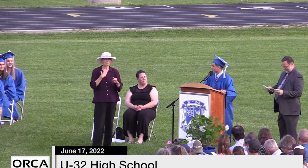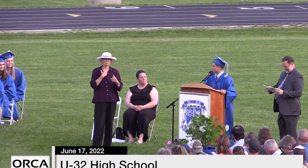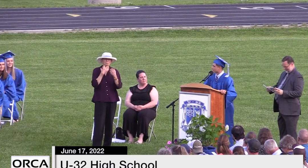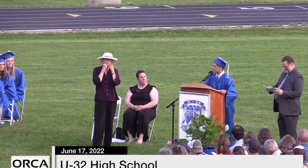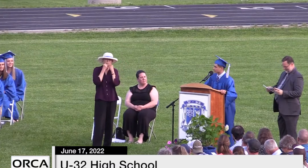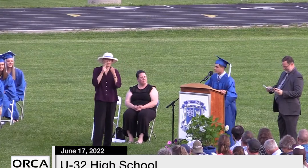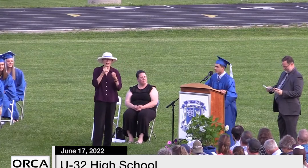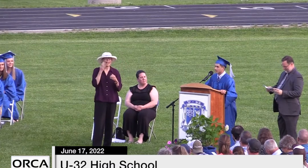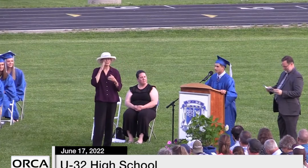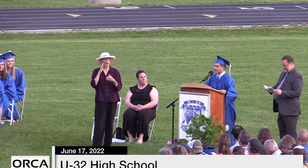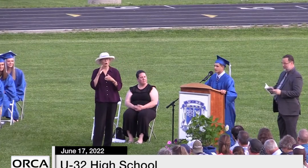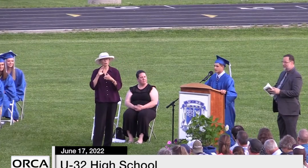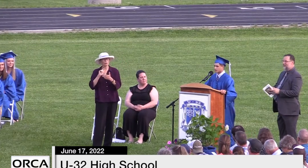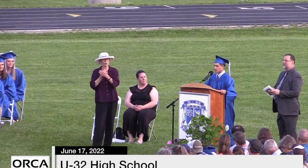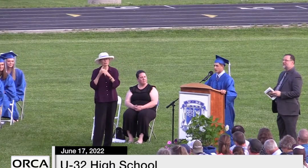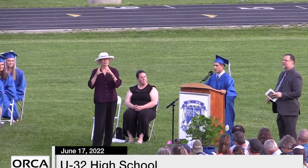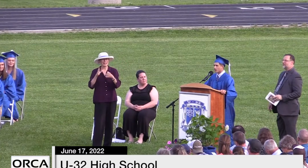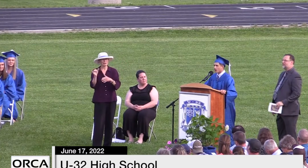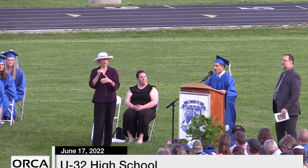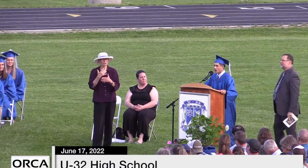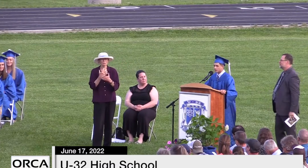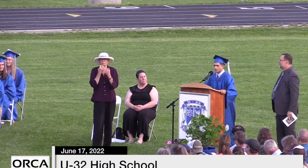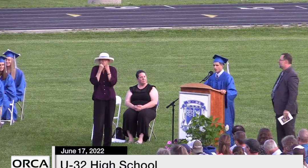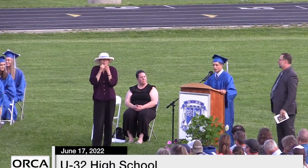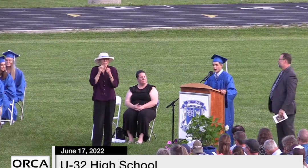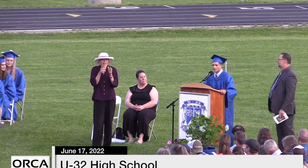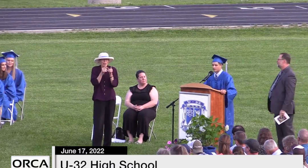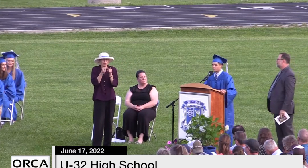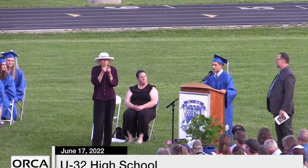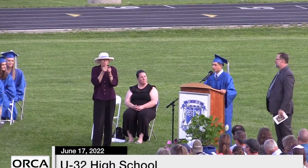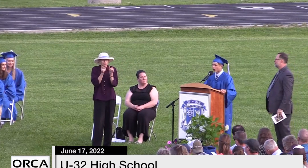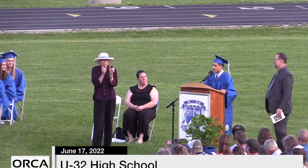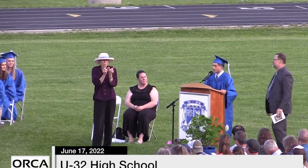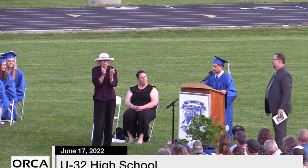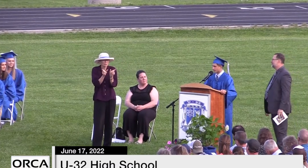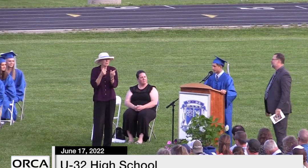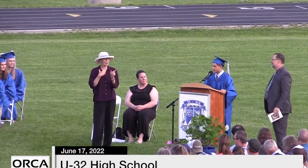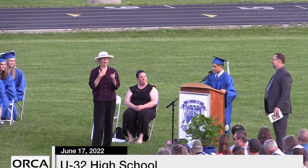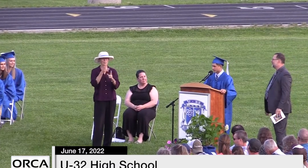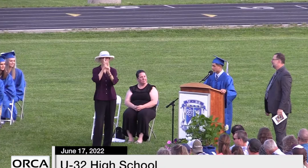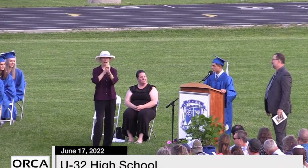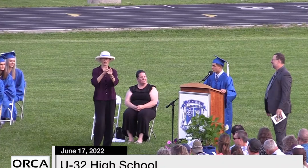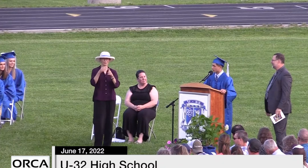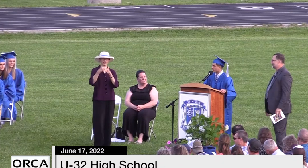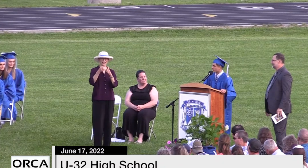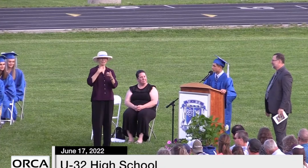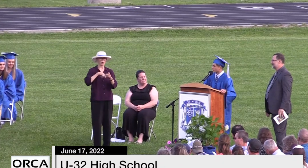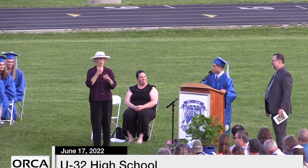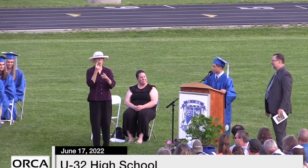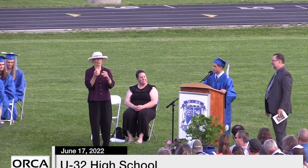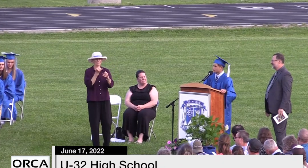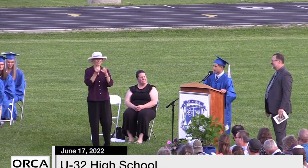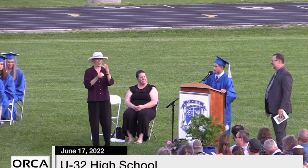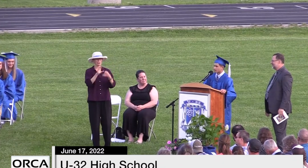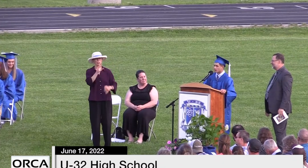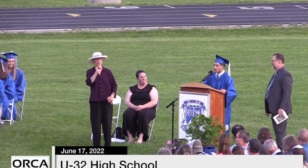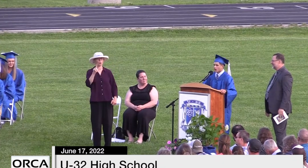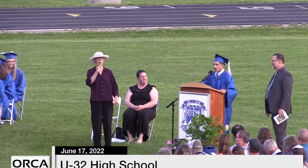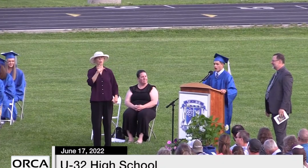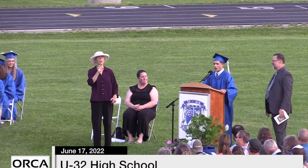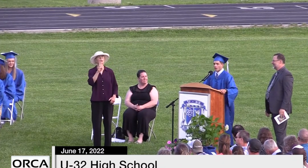I know the rest of the graduating classes as well. So I've been given the honor of leading us in one final roll union